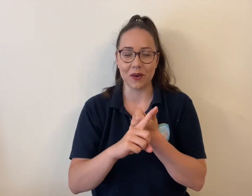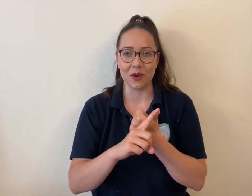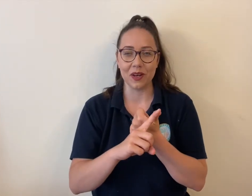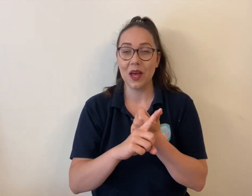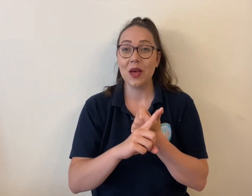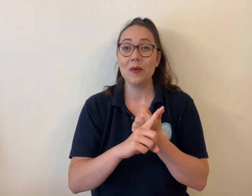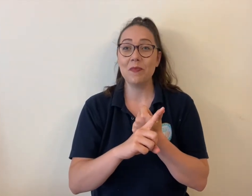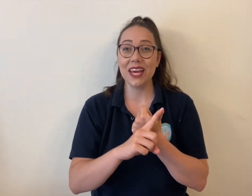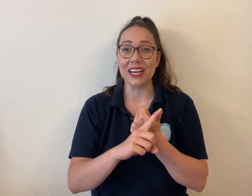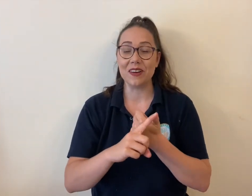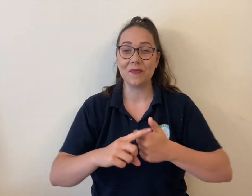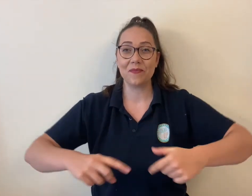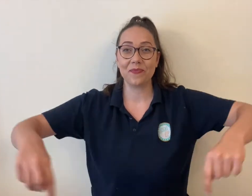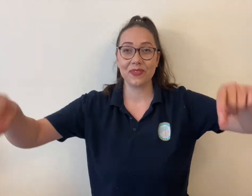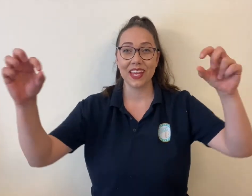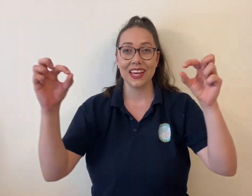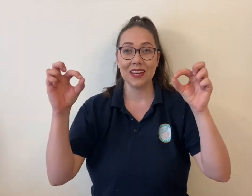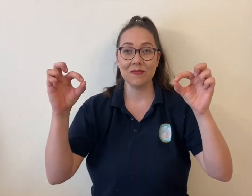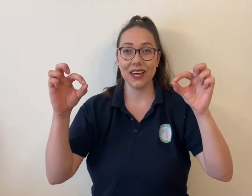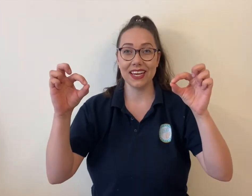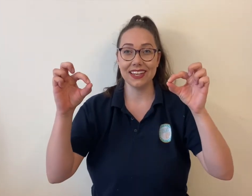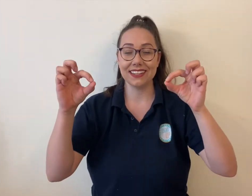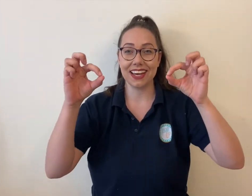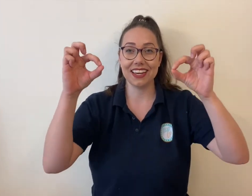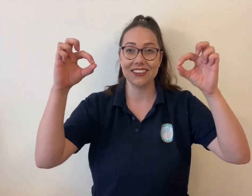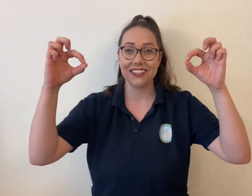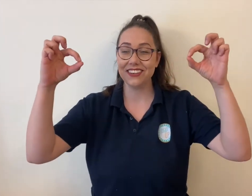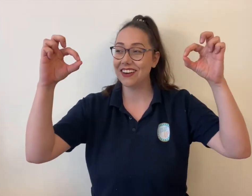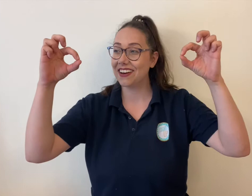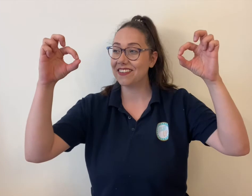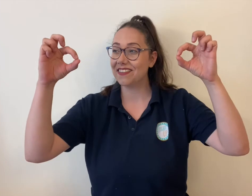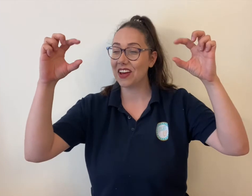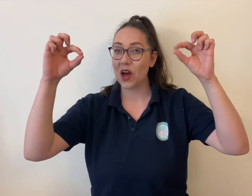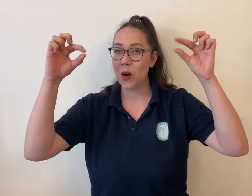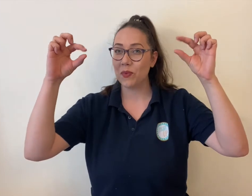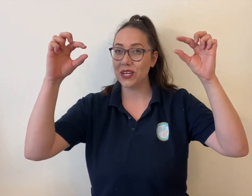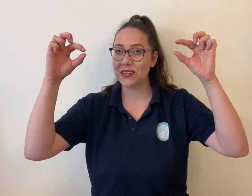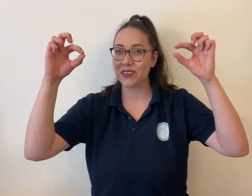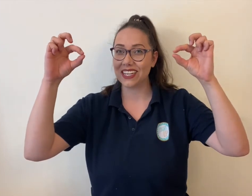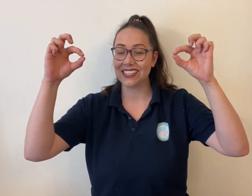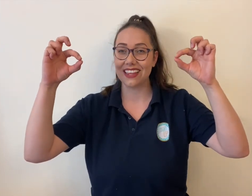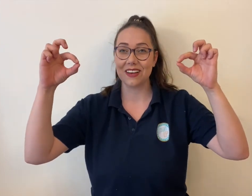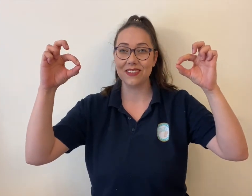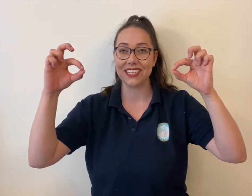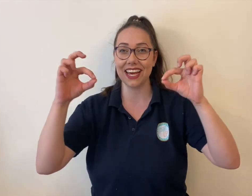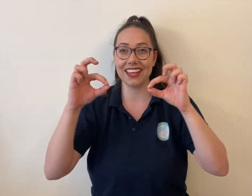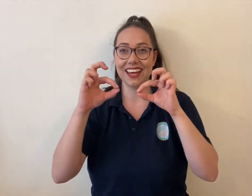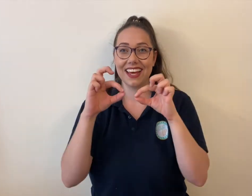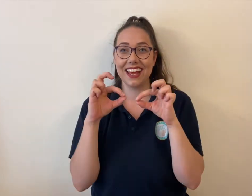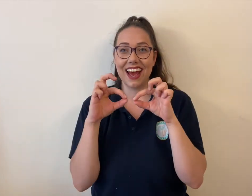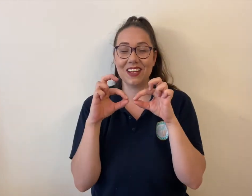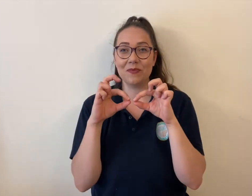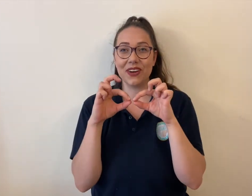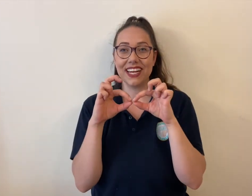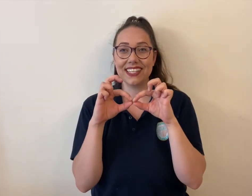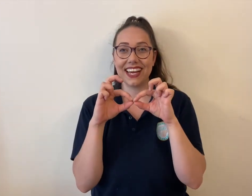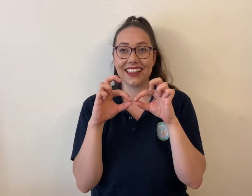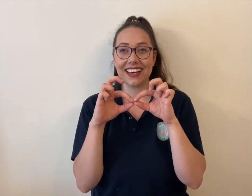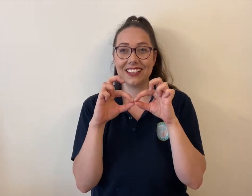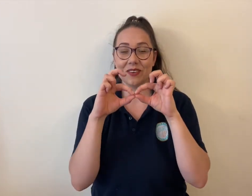one. B. B, you take your 2 pointer fingers and thumbs together and you bring it together. So make